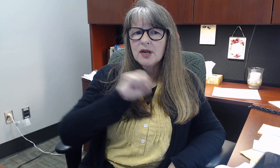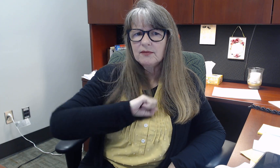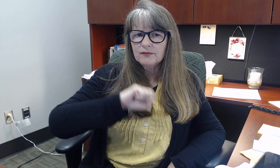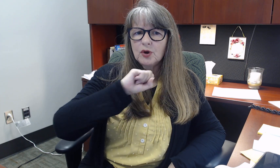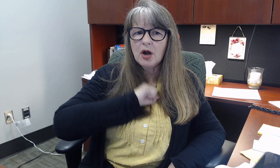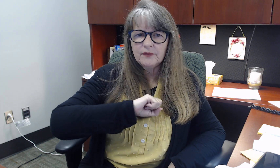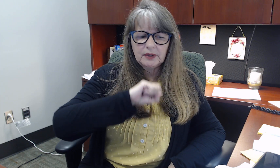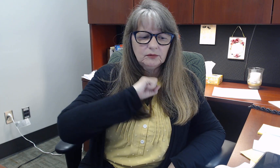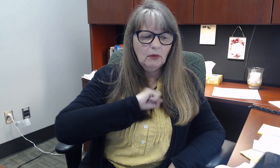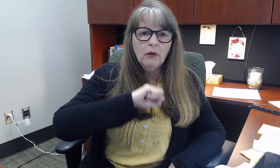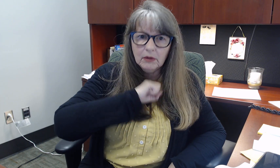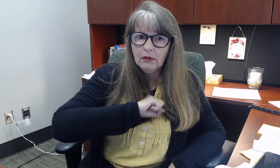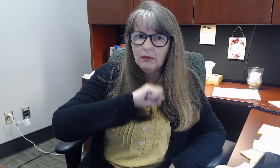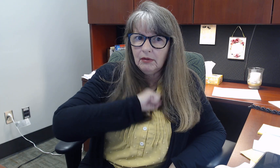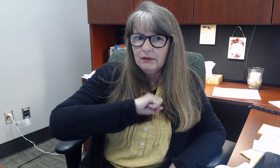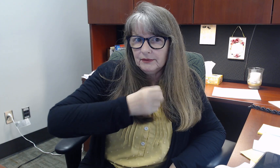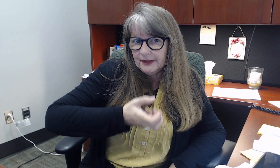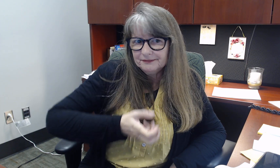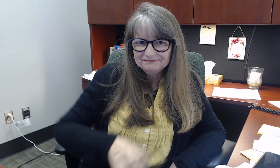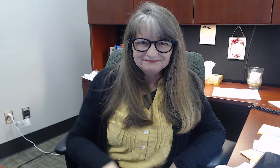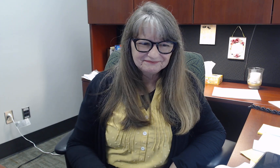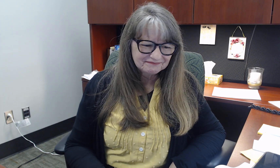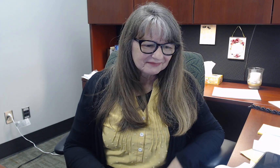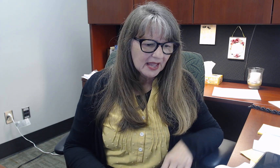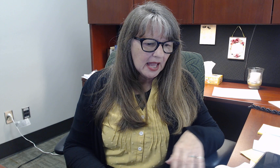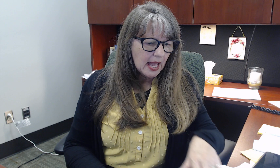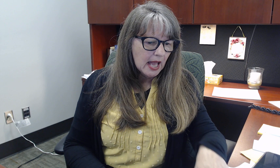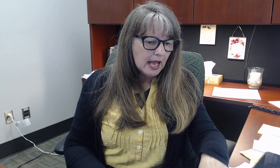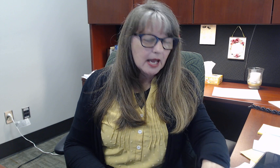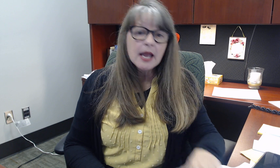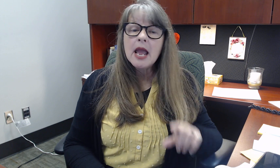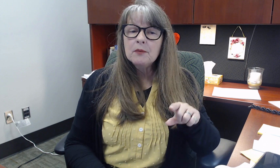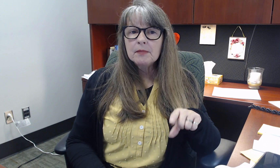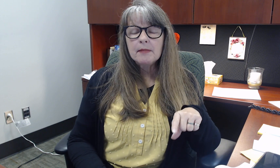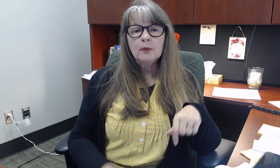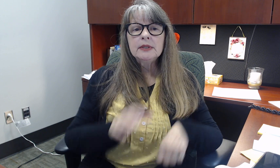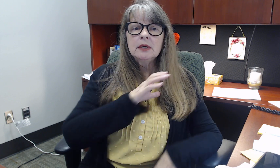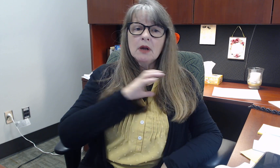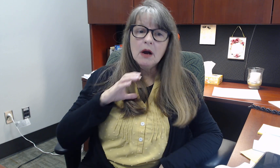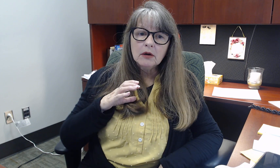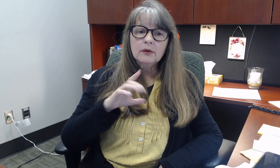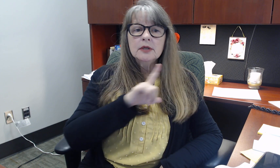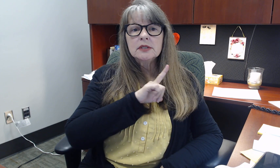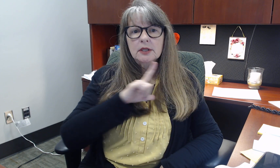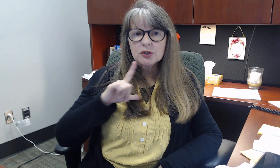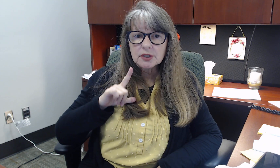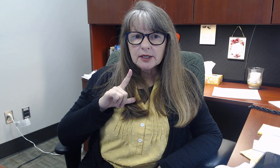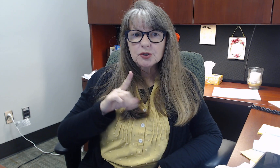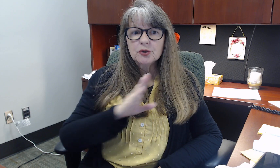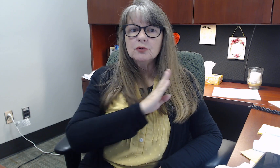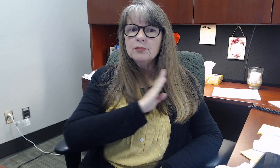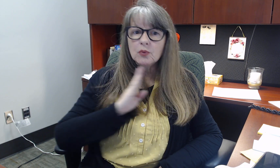for coughing. Right? And remember, we did Congress, legislature,